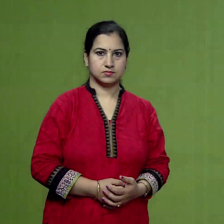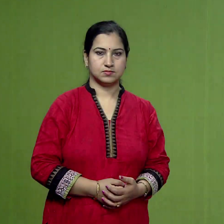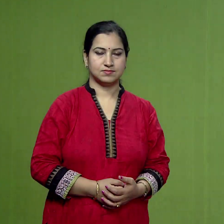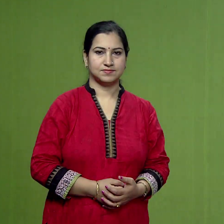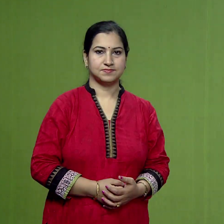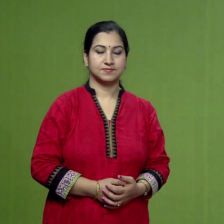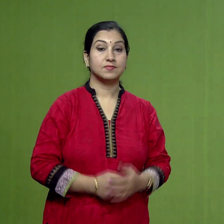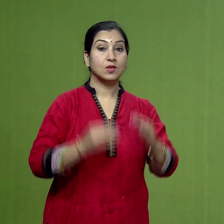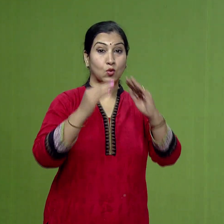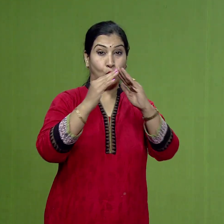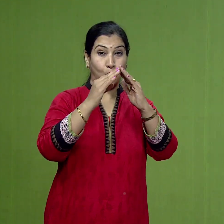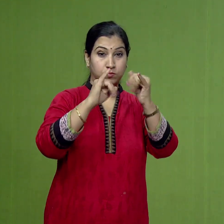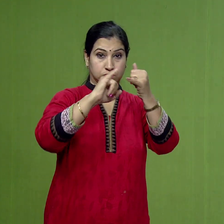Home Science,